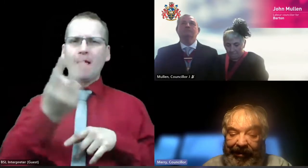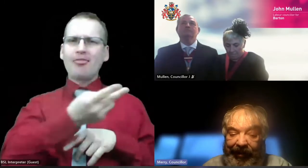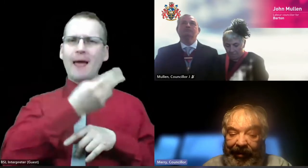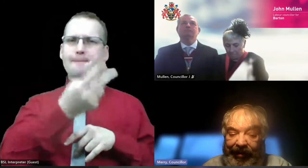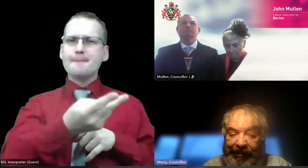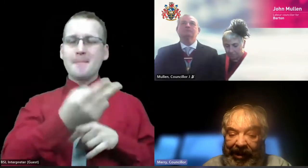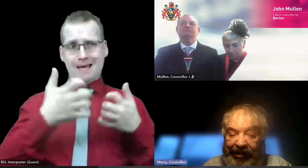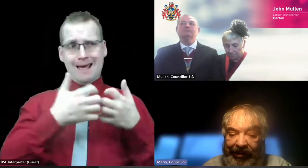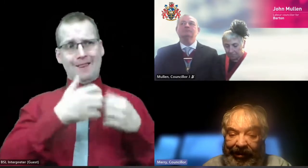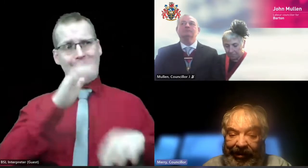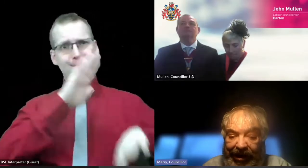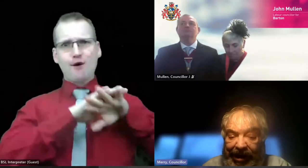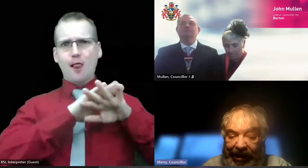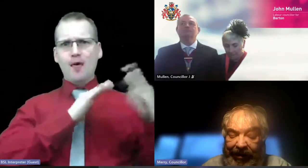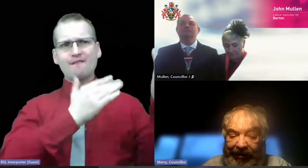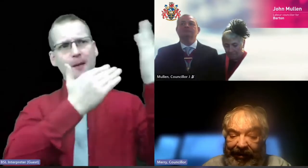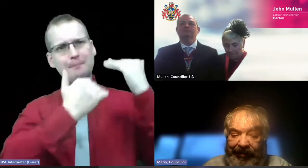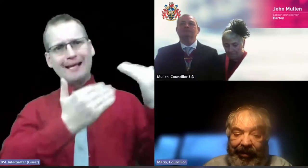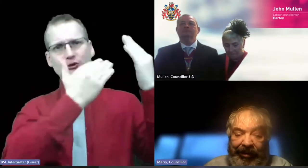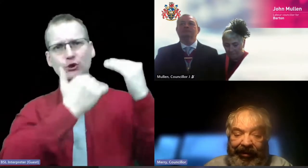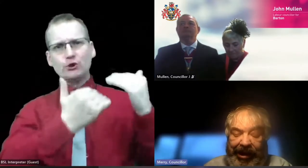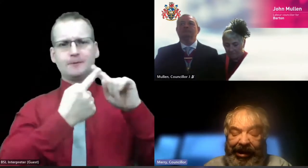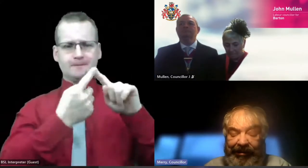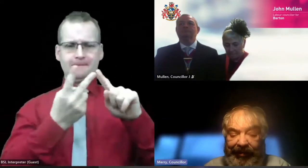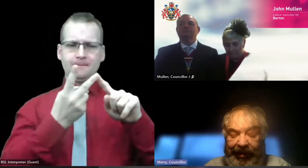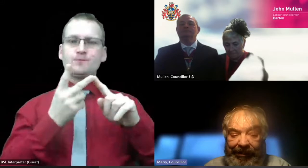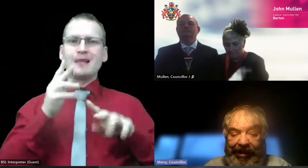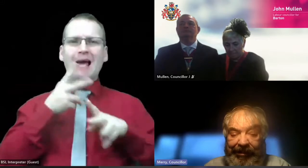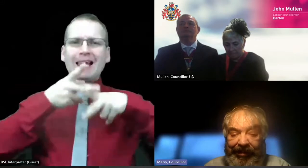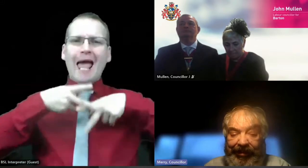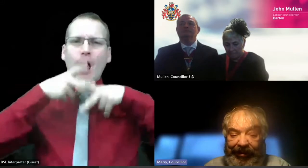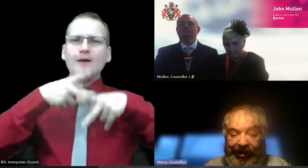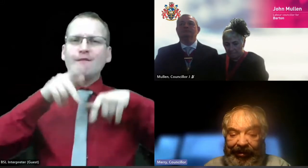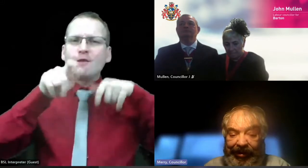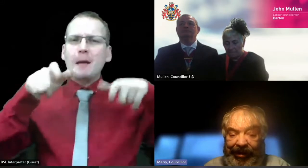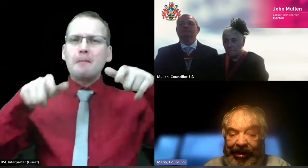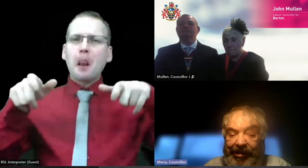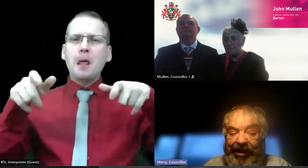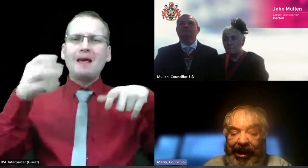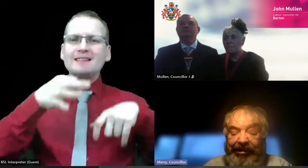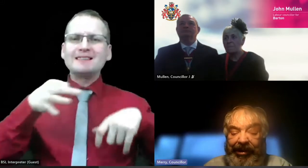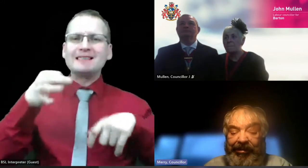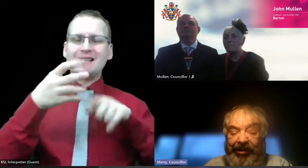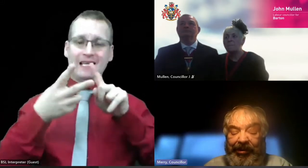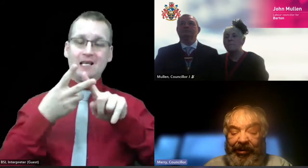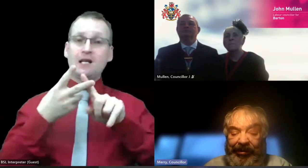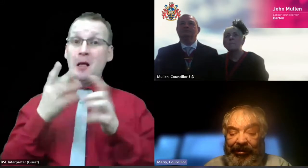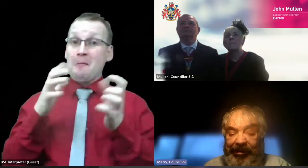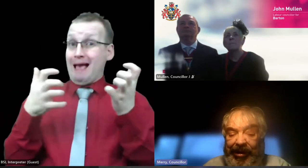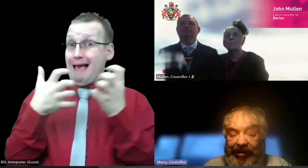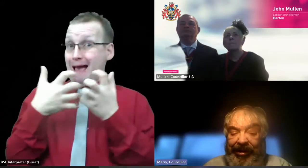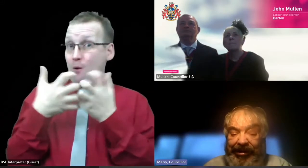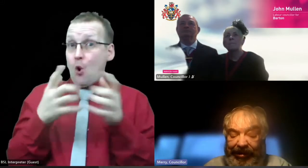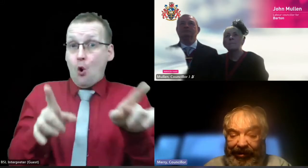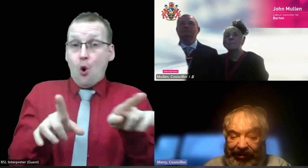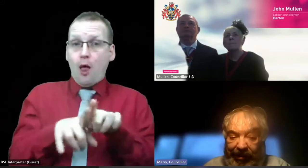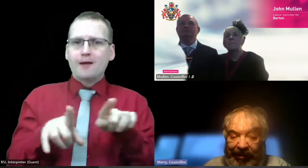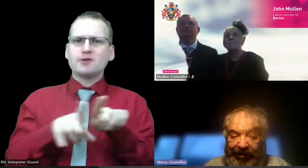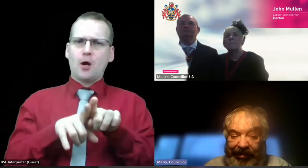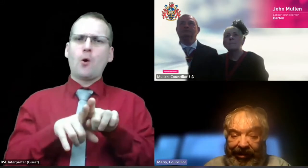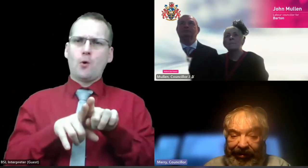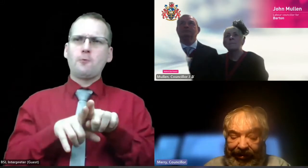how they were full of compassion, how they were full of caring for the people of the city, but how they would also taken